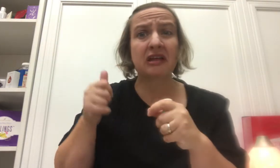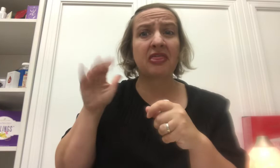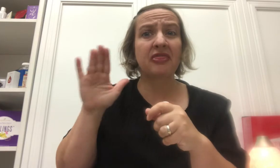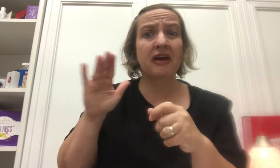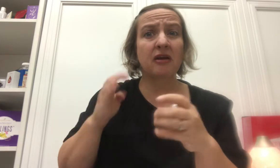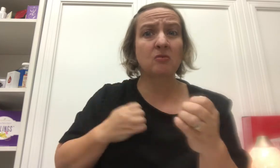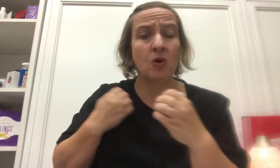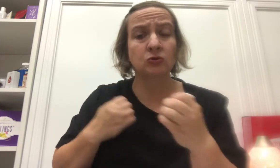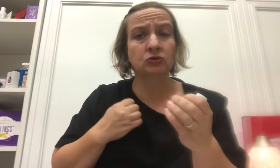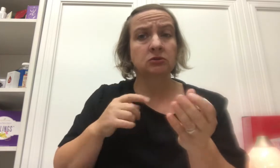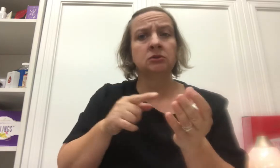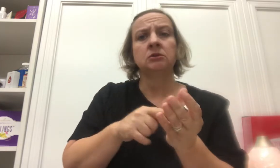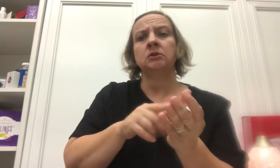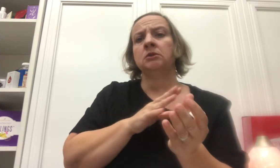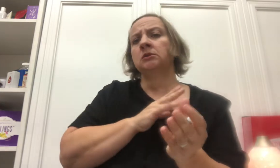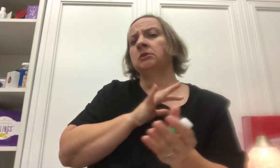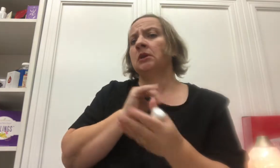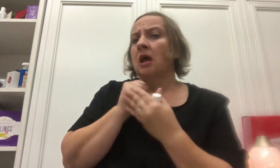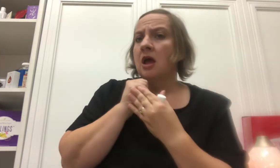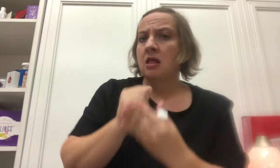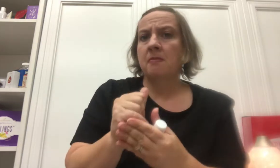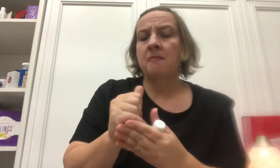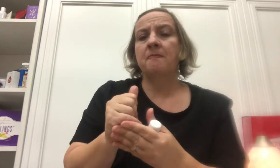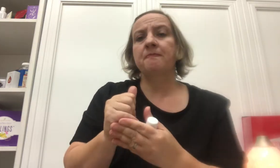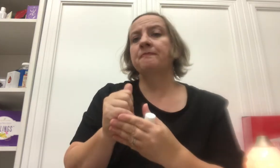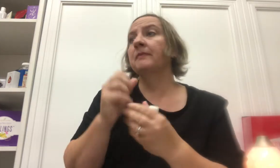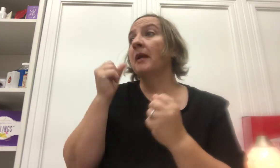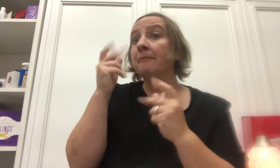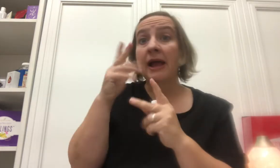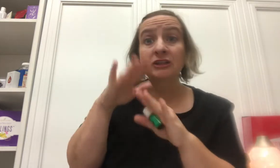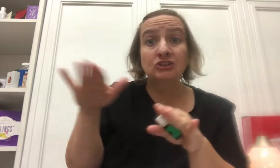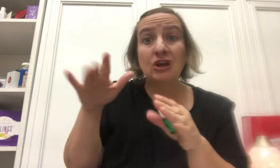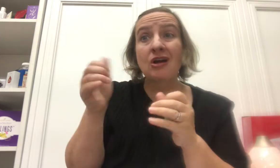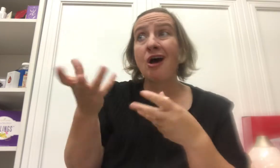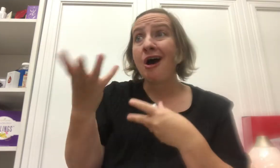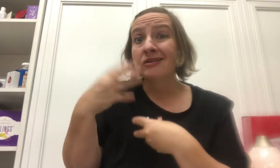emotional disabilities, people who don't handle their emotions well, people with autism,